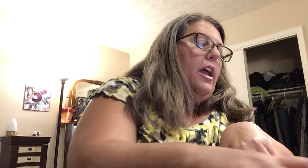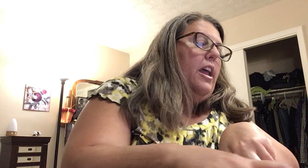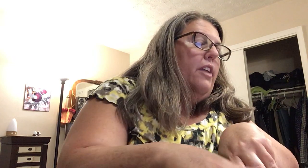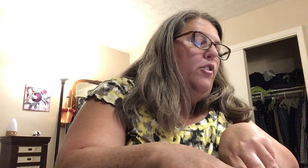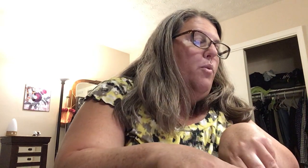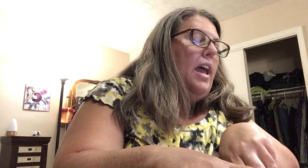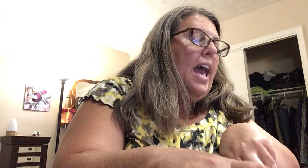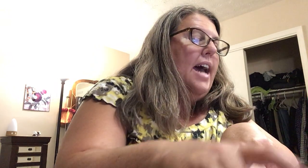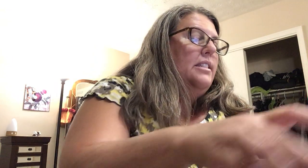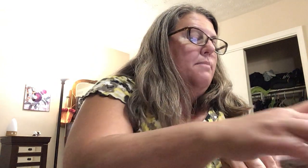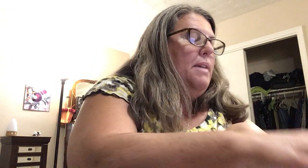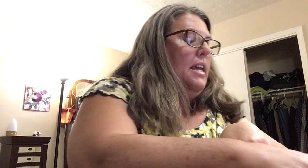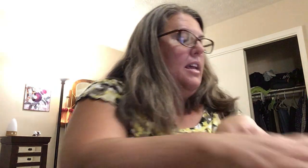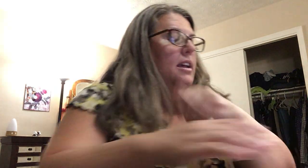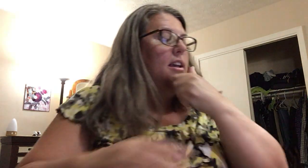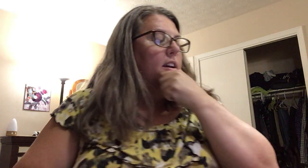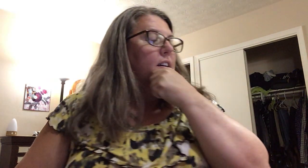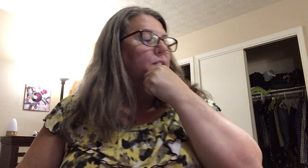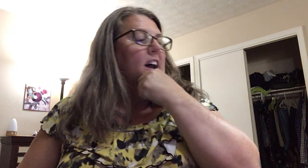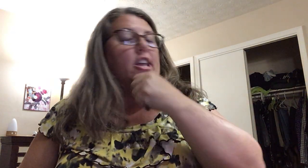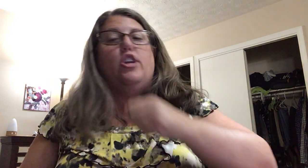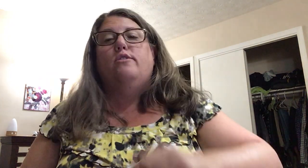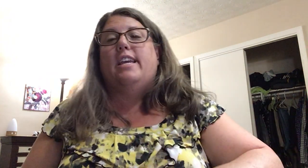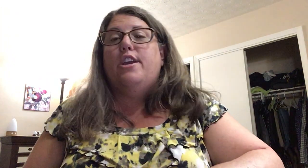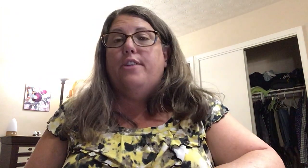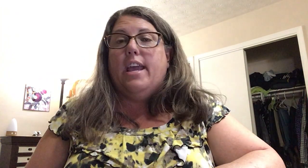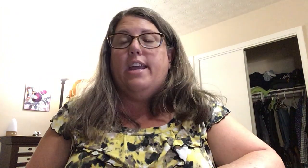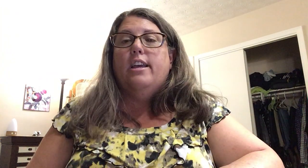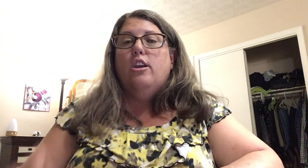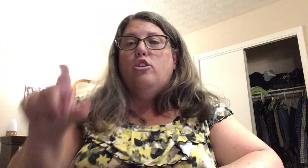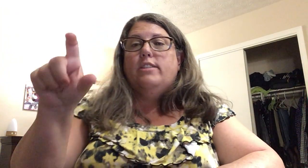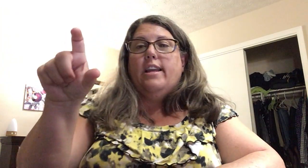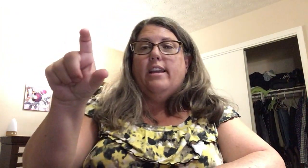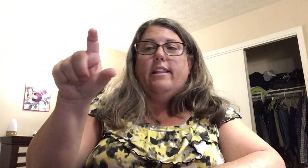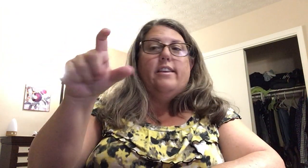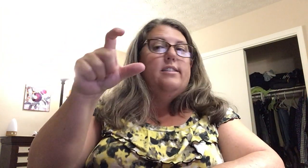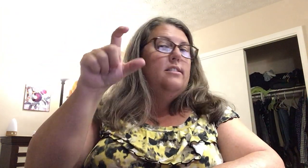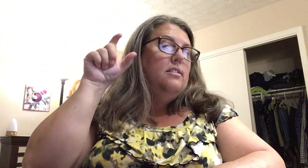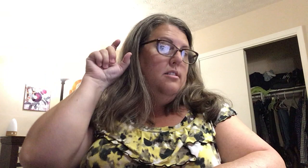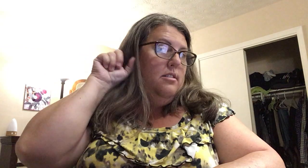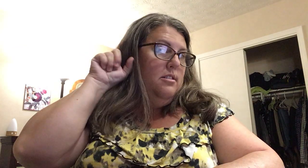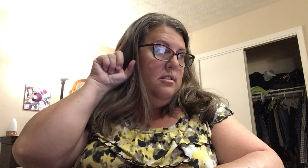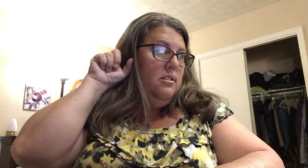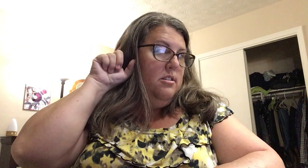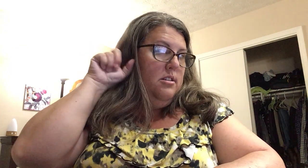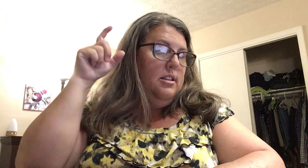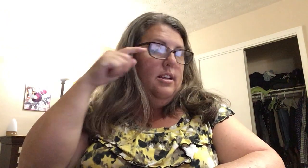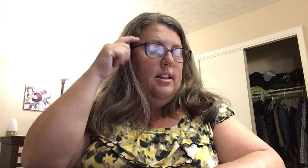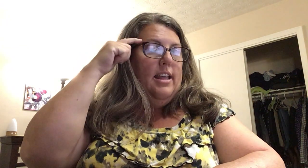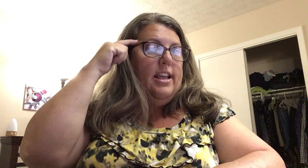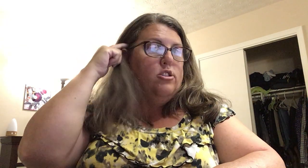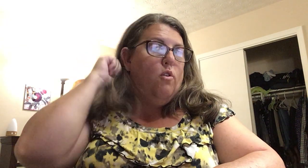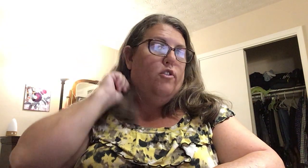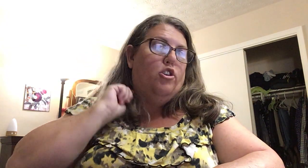And if you want to ask me if I use a hearing aid, you take like this, like it's over your